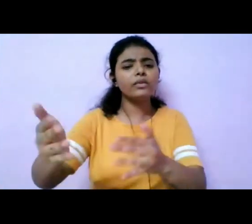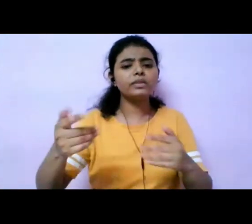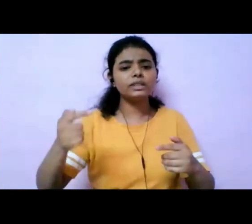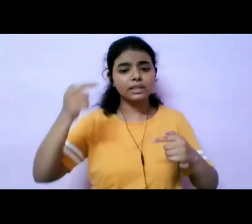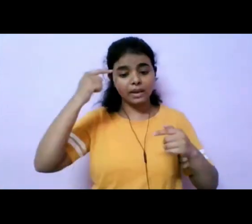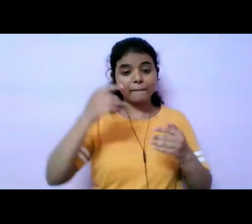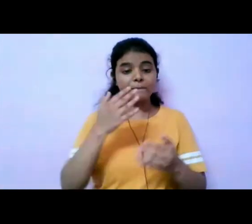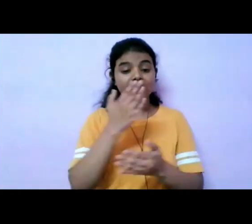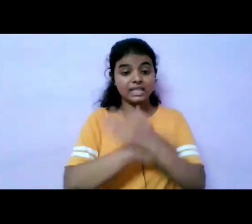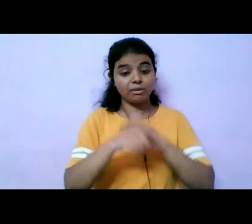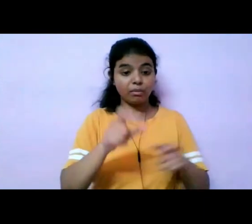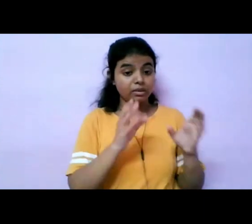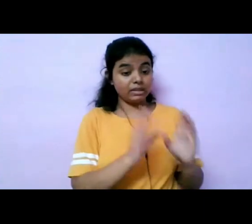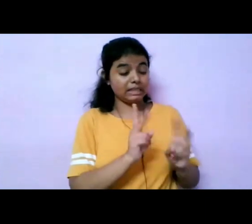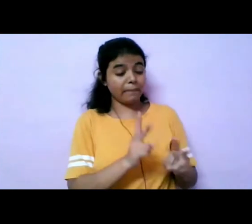in the mind.